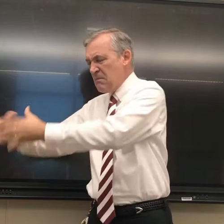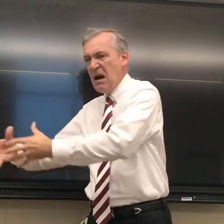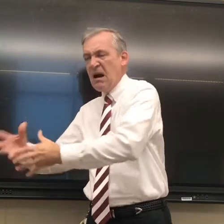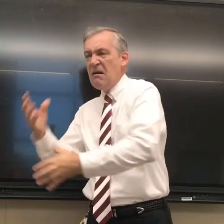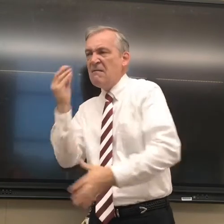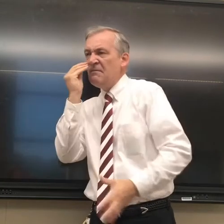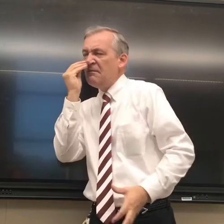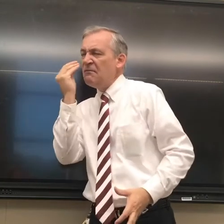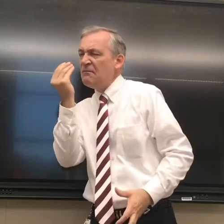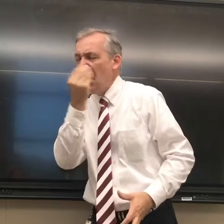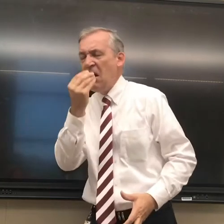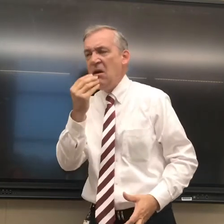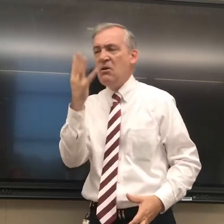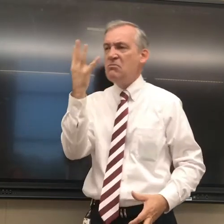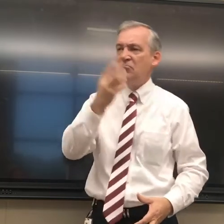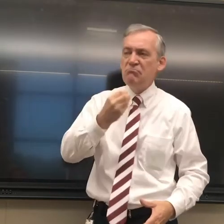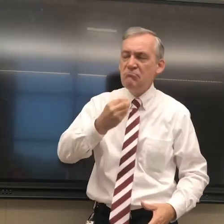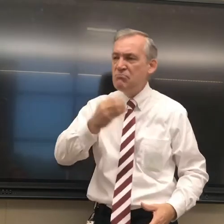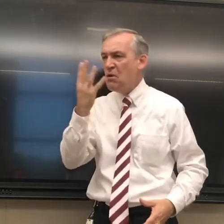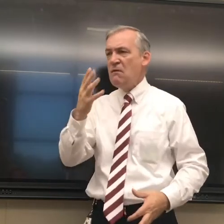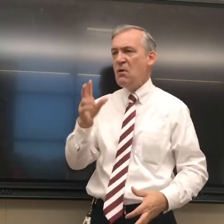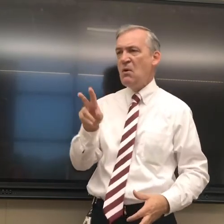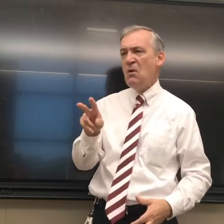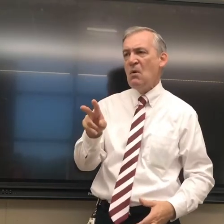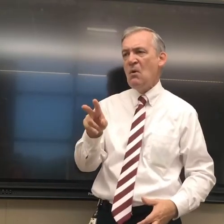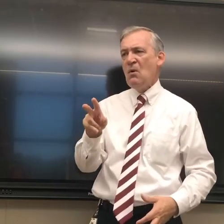warm and passionate and sun golden.